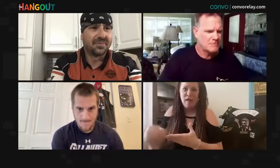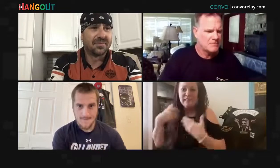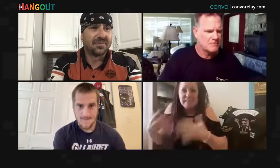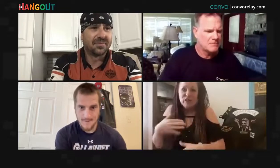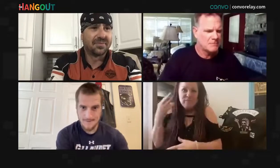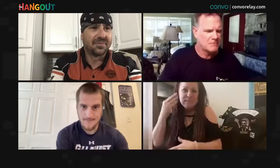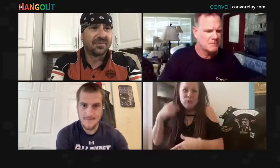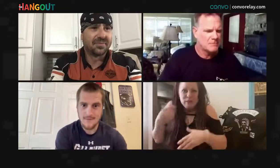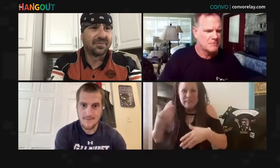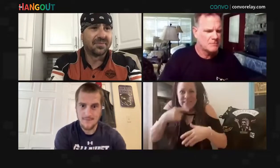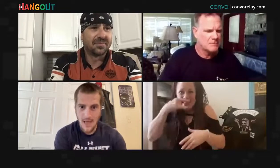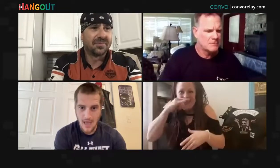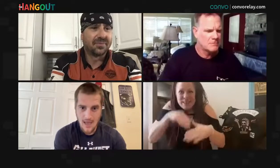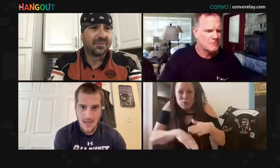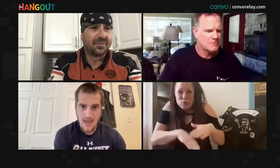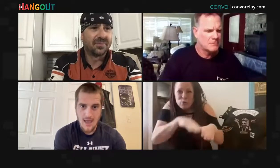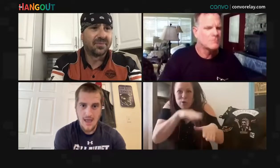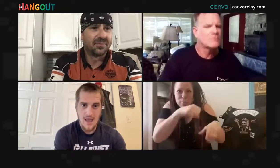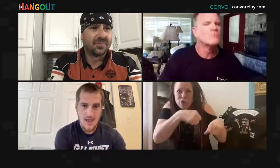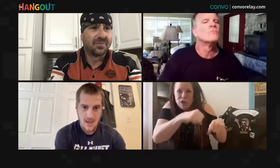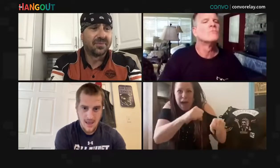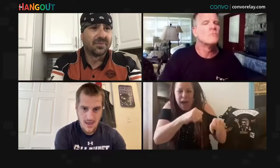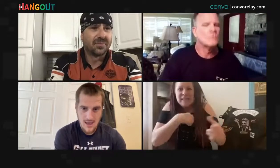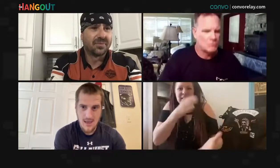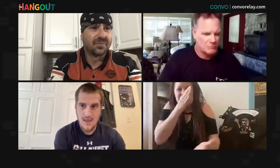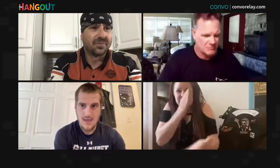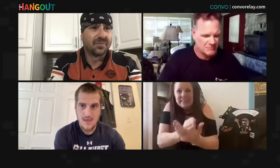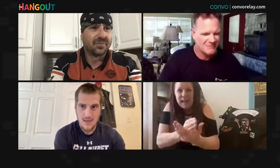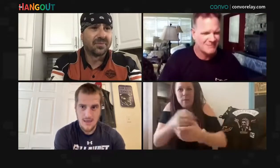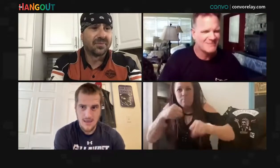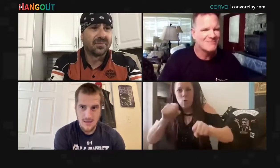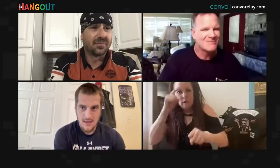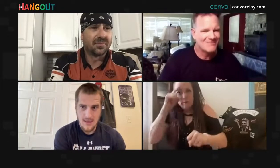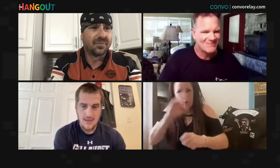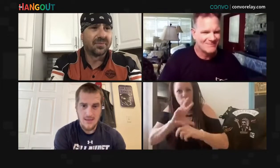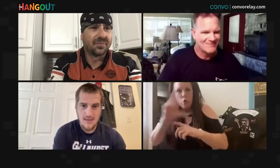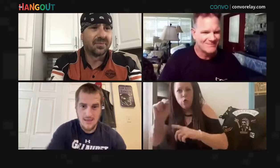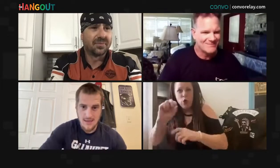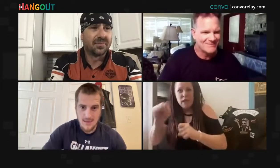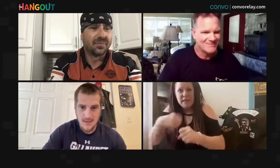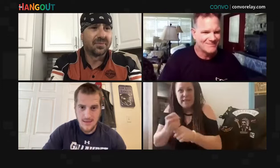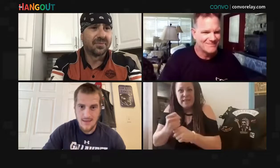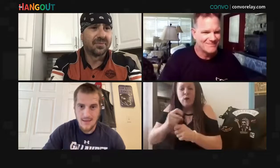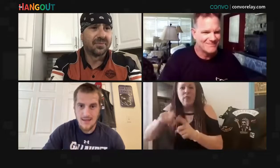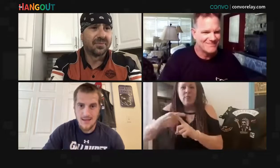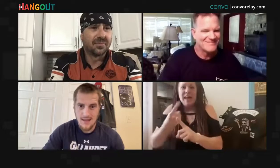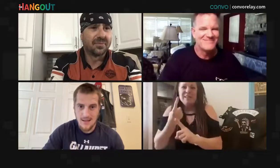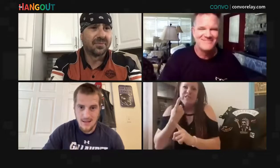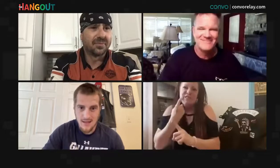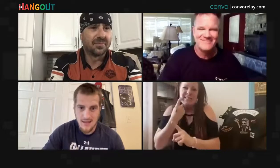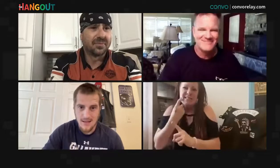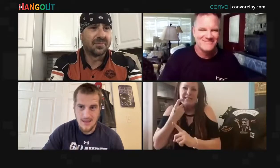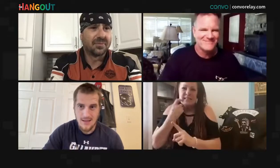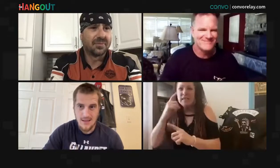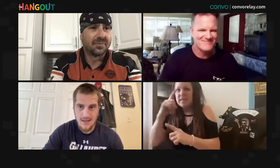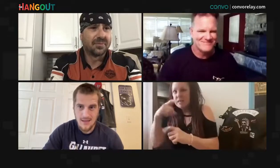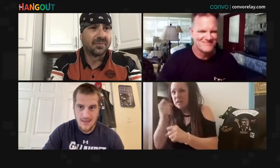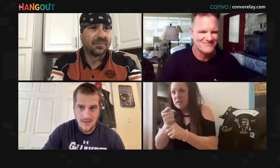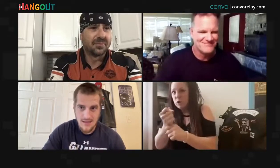look, I'm not paying $300 because I've already had experience growing up. I rode a motorcycle and I stopped for 30 years. And then just recently